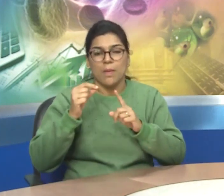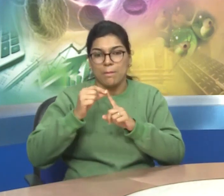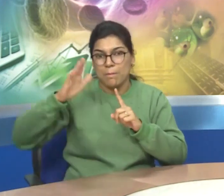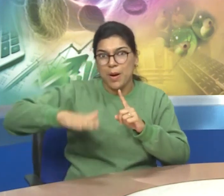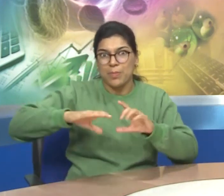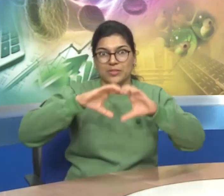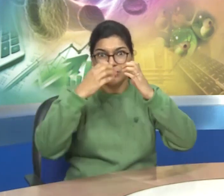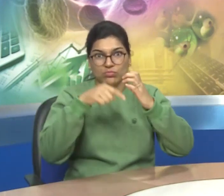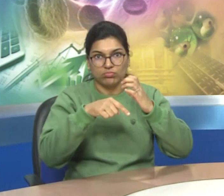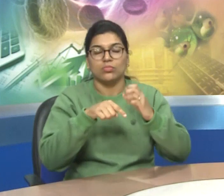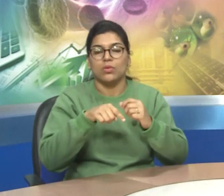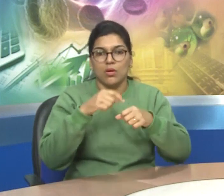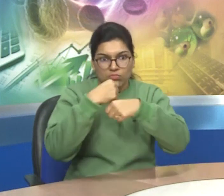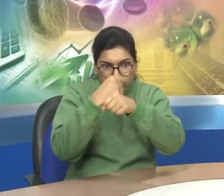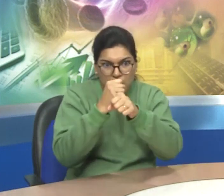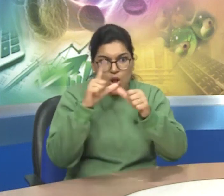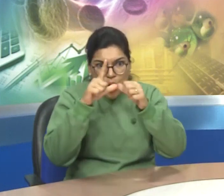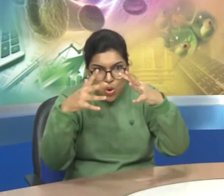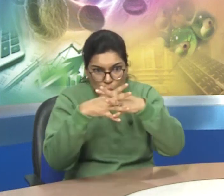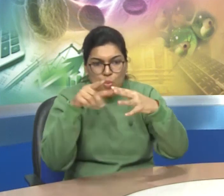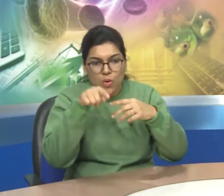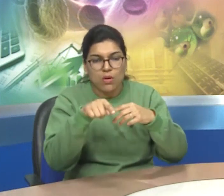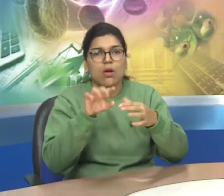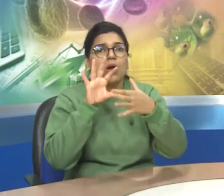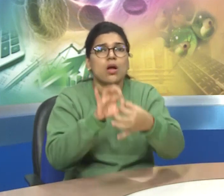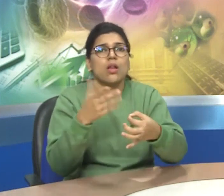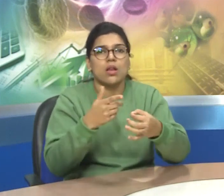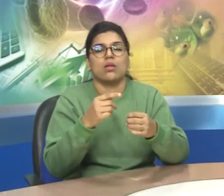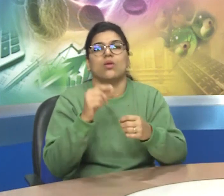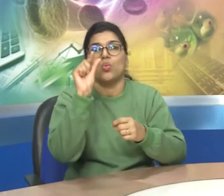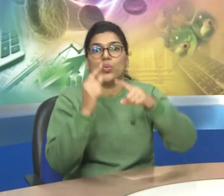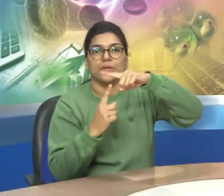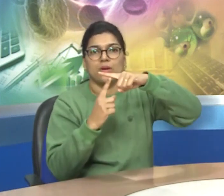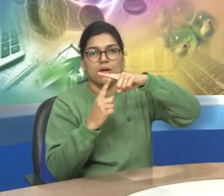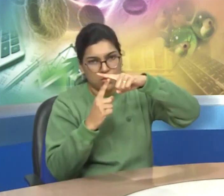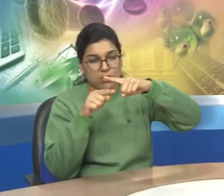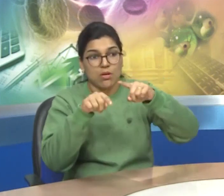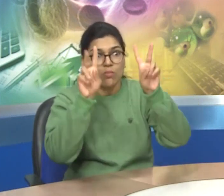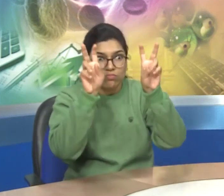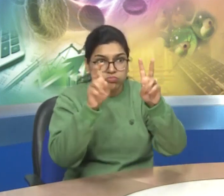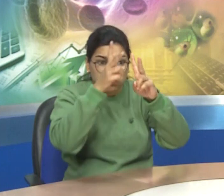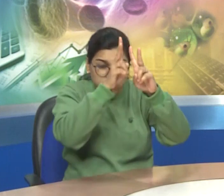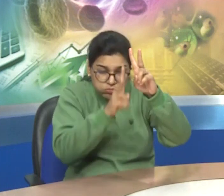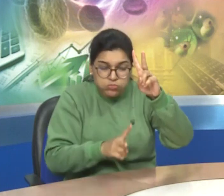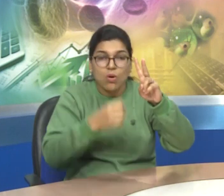on the subject mentioned in the union list and it has 97